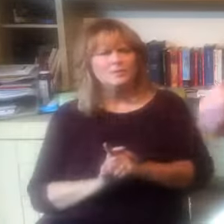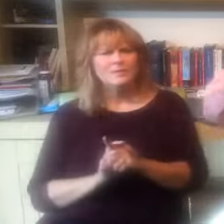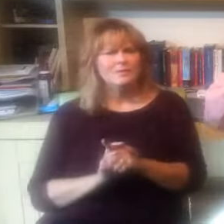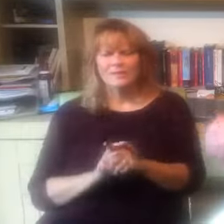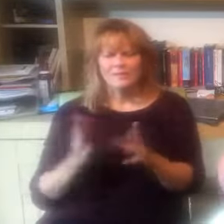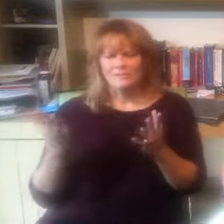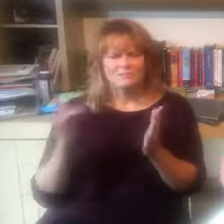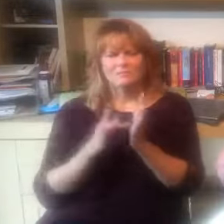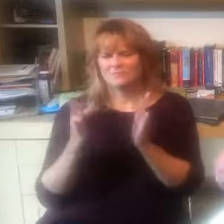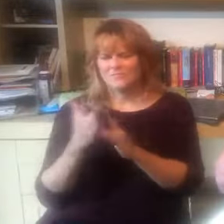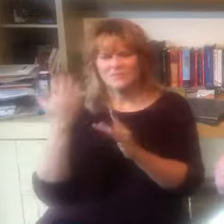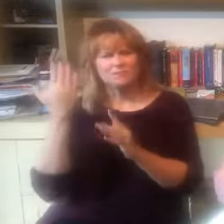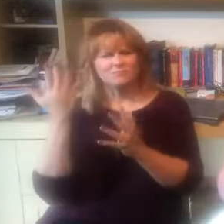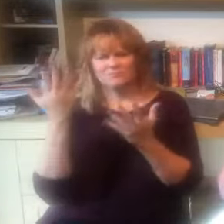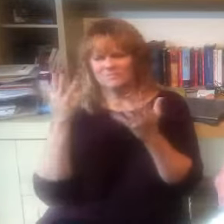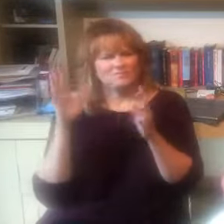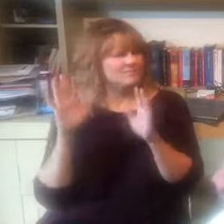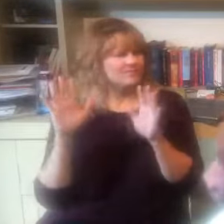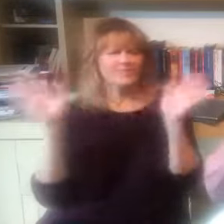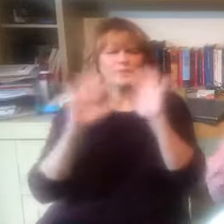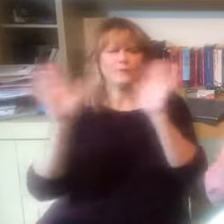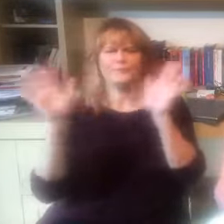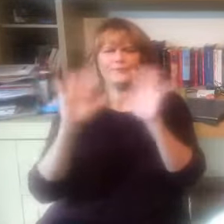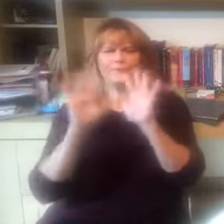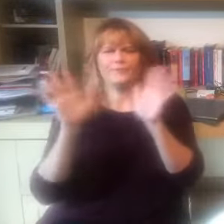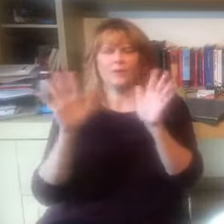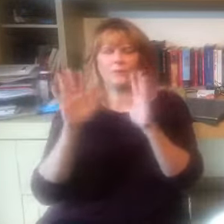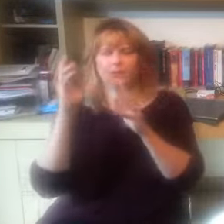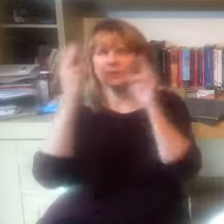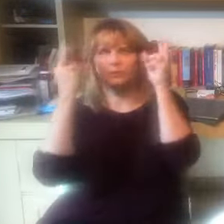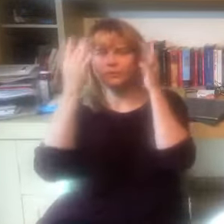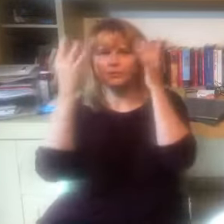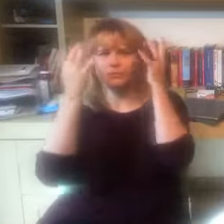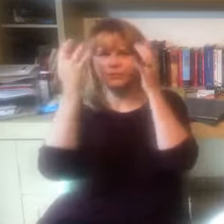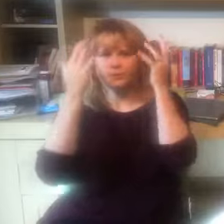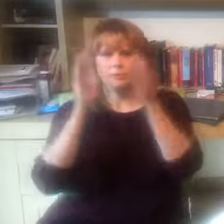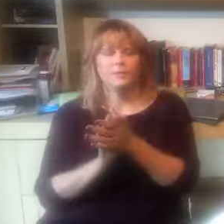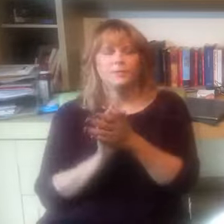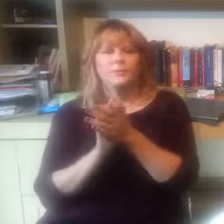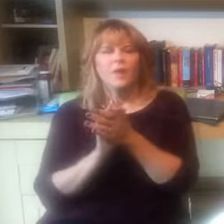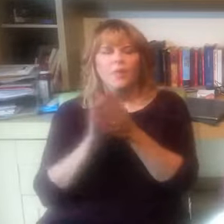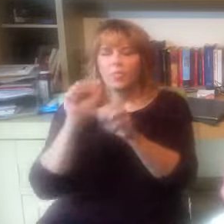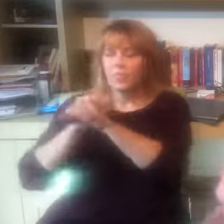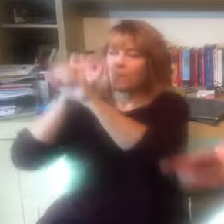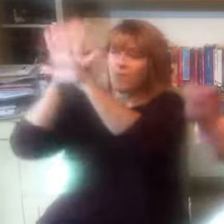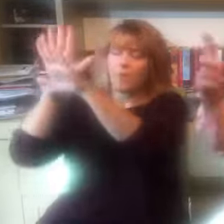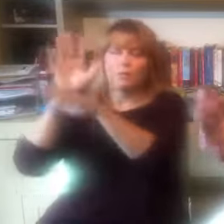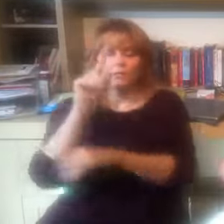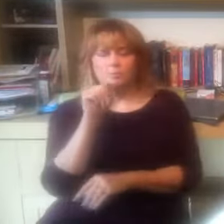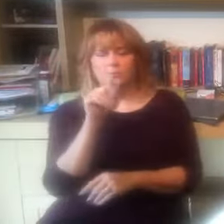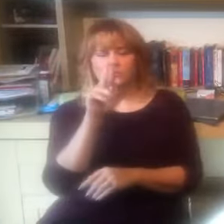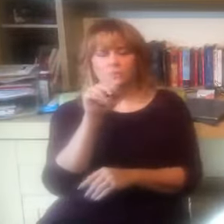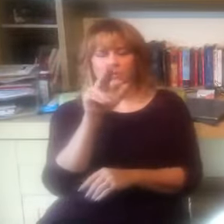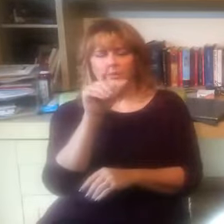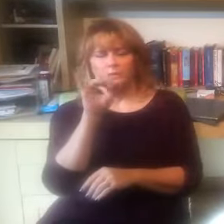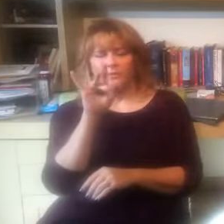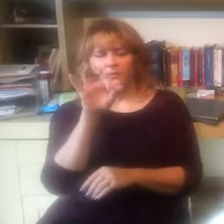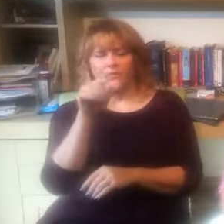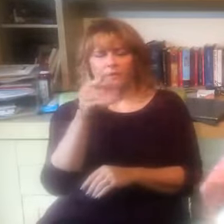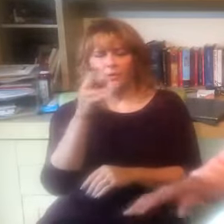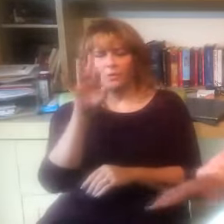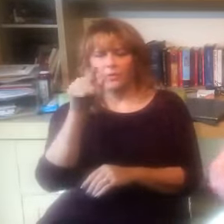want to. I get so many things going through my mind. On the Mount of Transfiguration, he went up